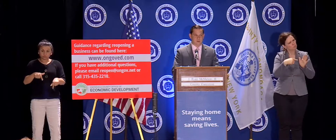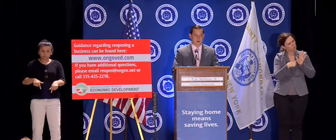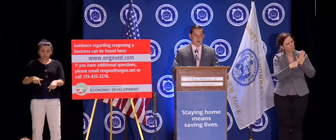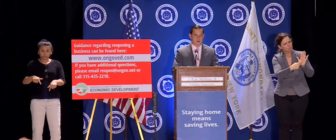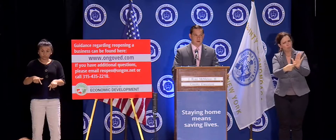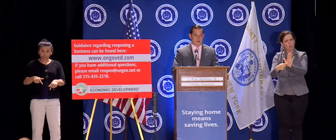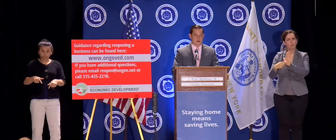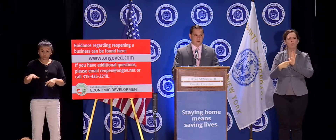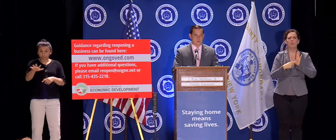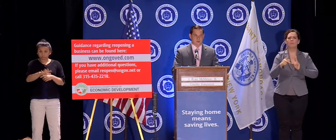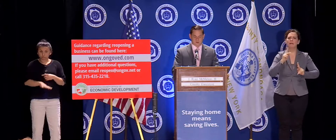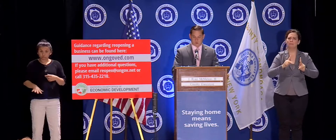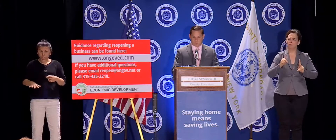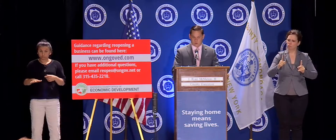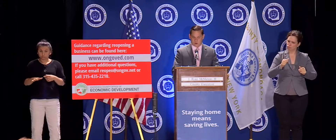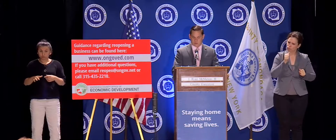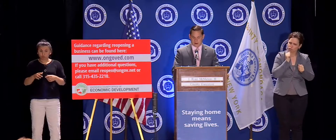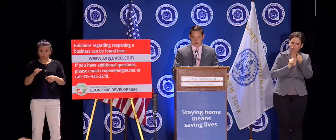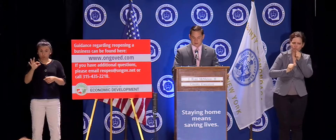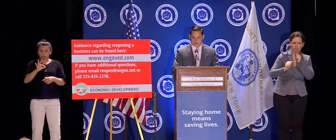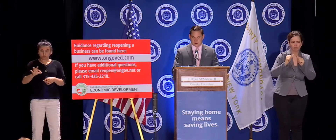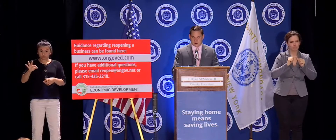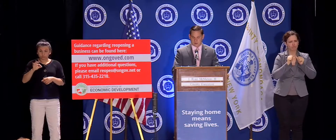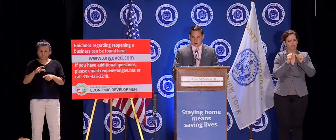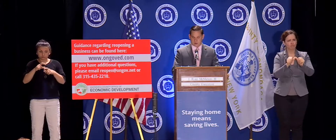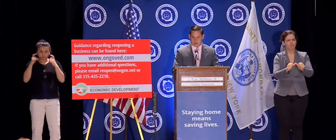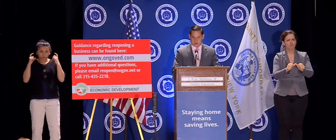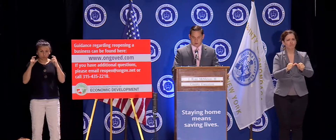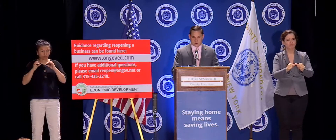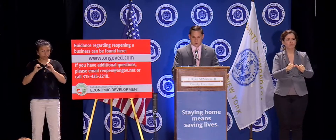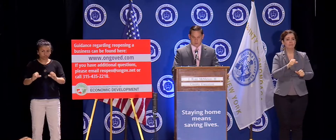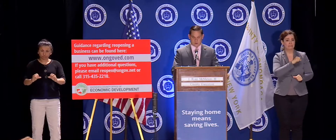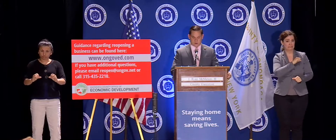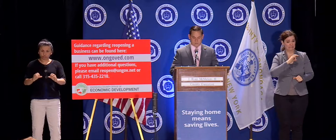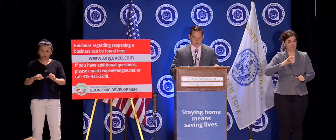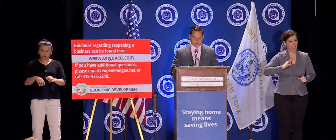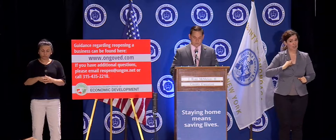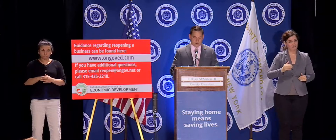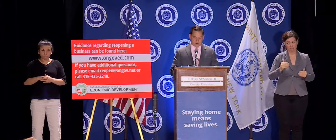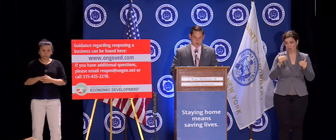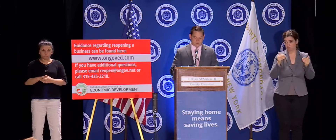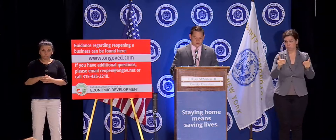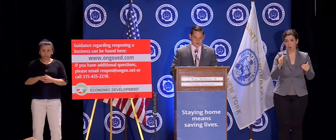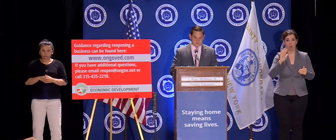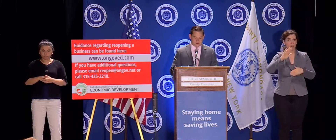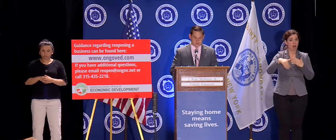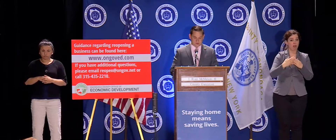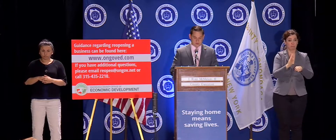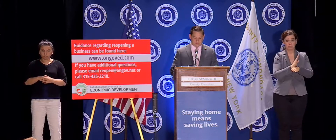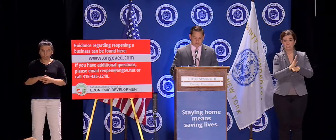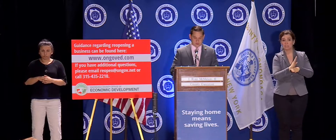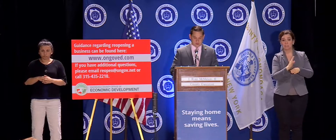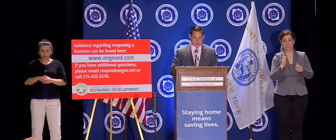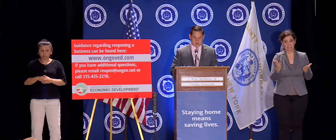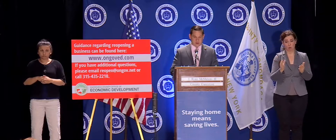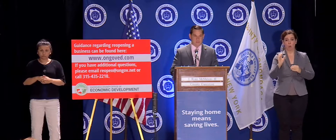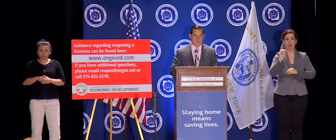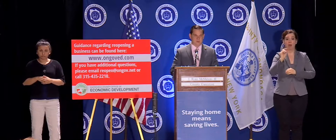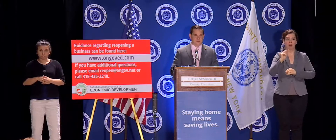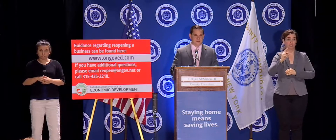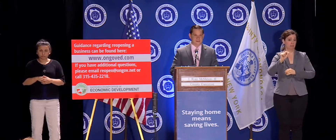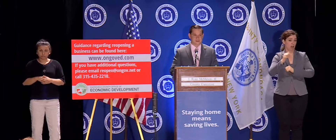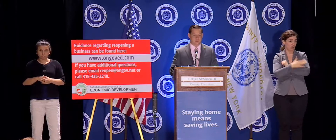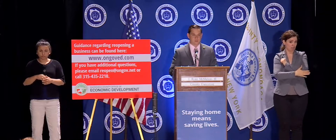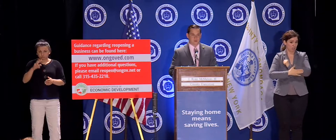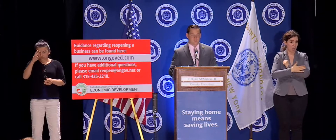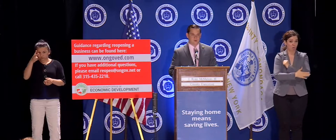that everybody in our county buildings will be wearing a mask when they're in the building or within 6 feet of each other, in